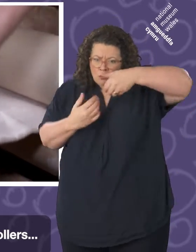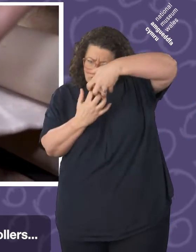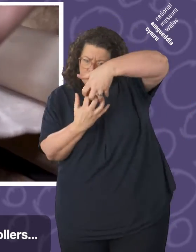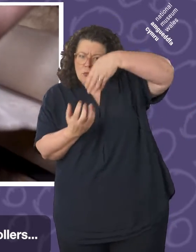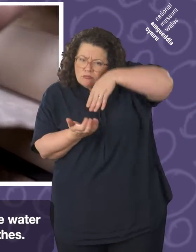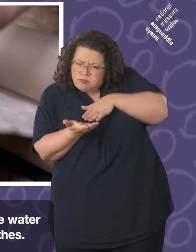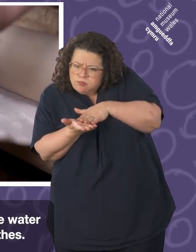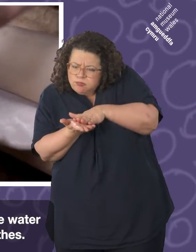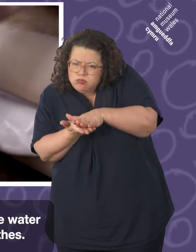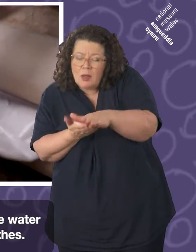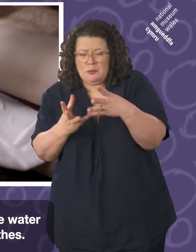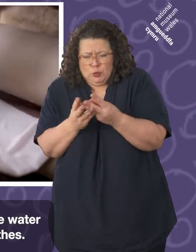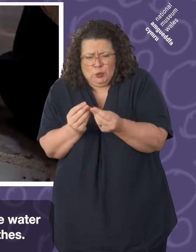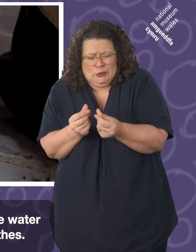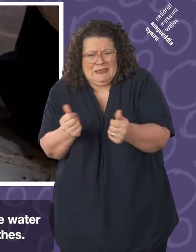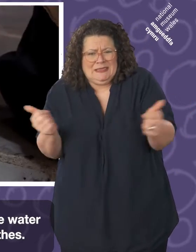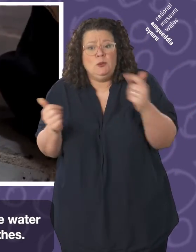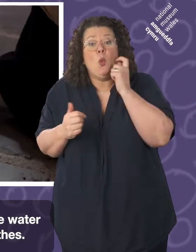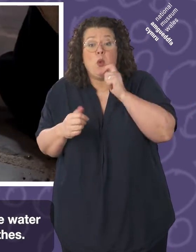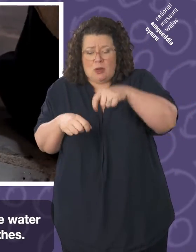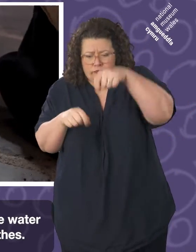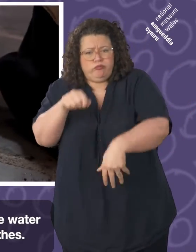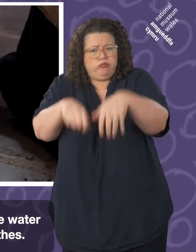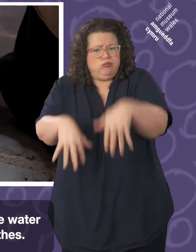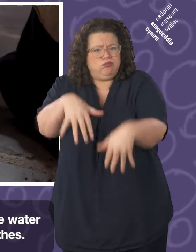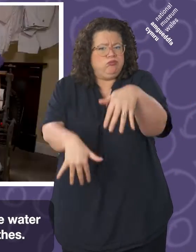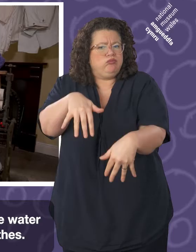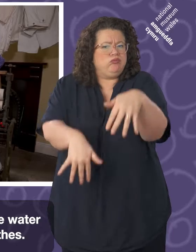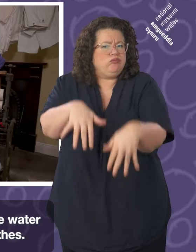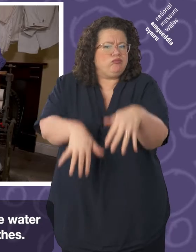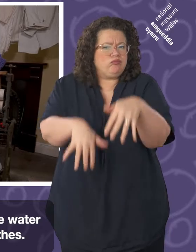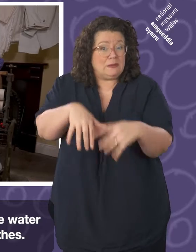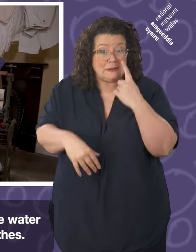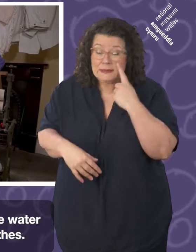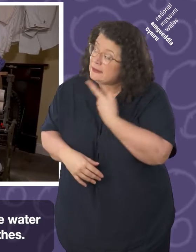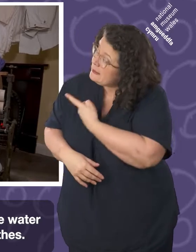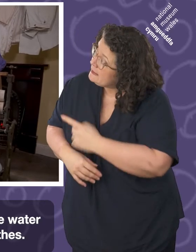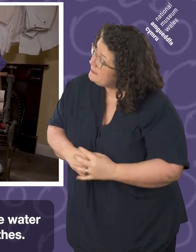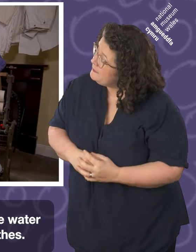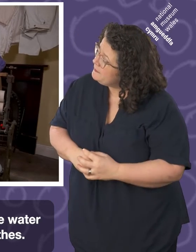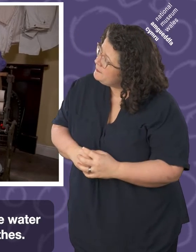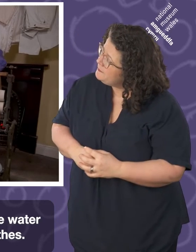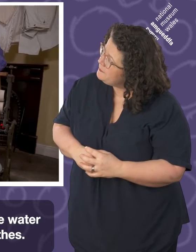the rollers will squeeze the water out of the cloths.